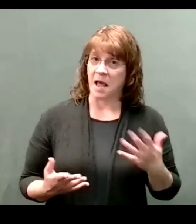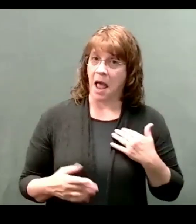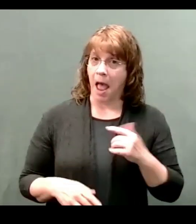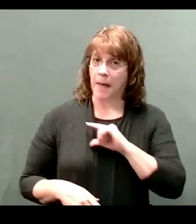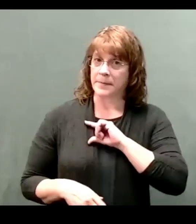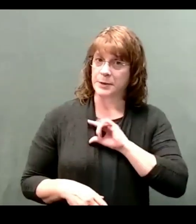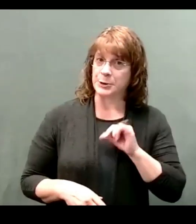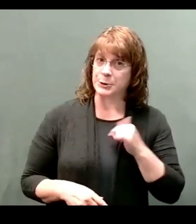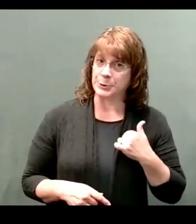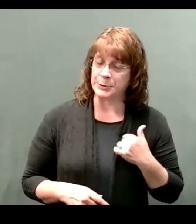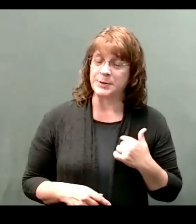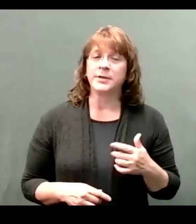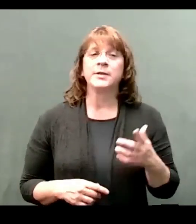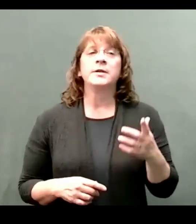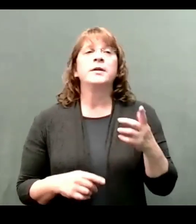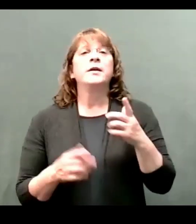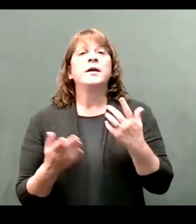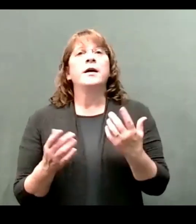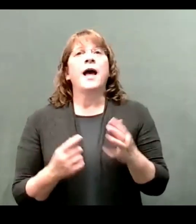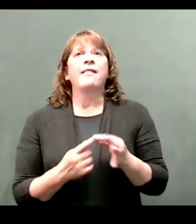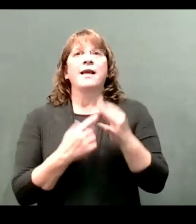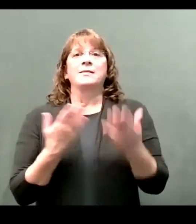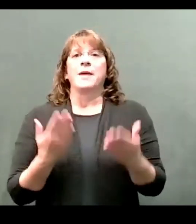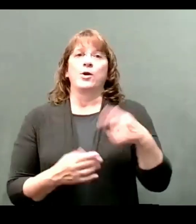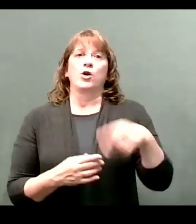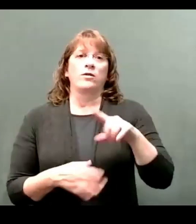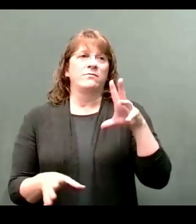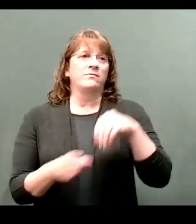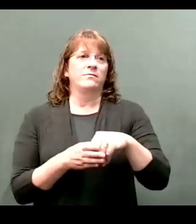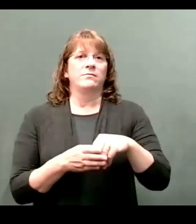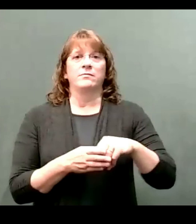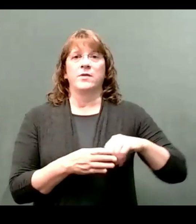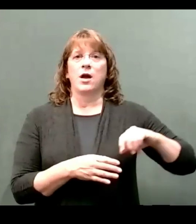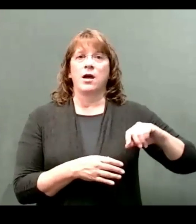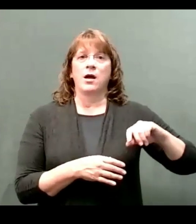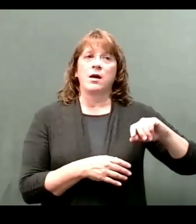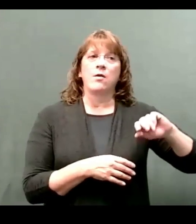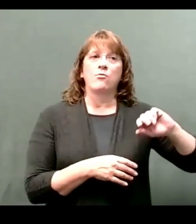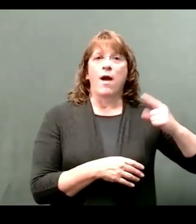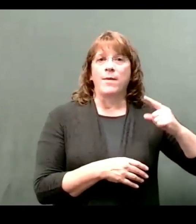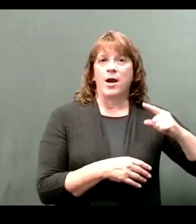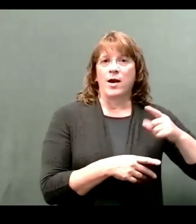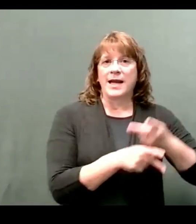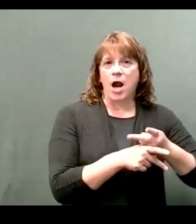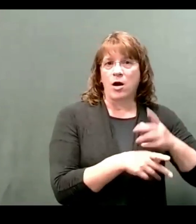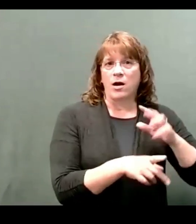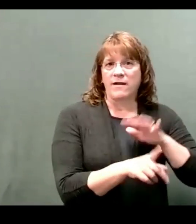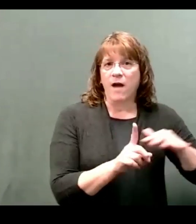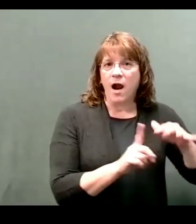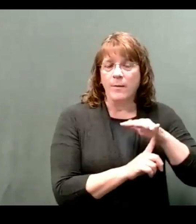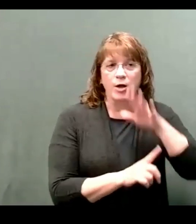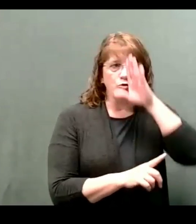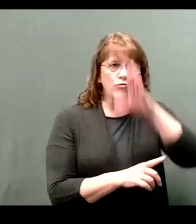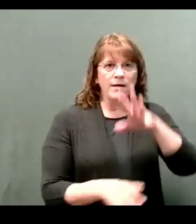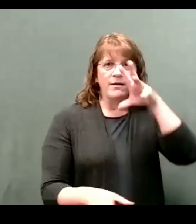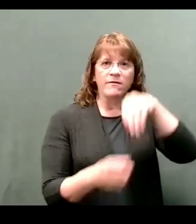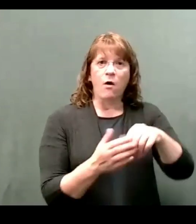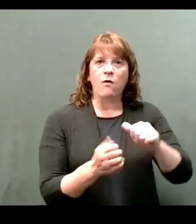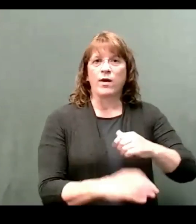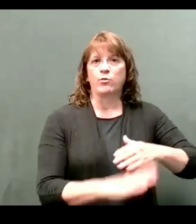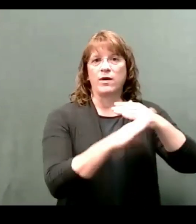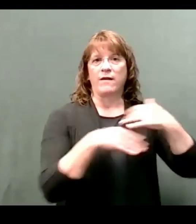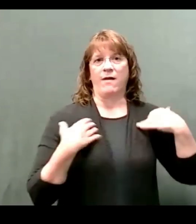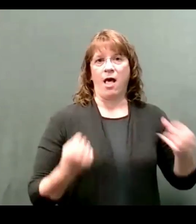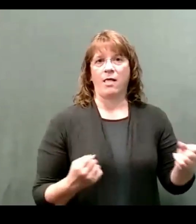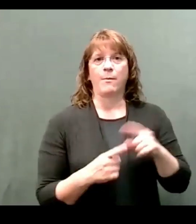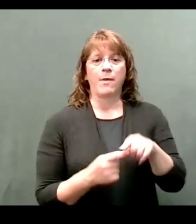plead guilty to that too, unless maybe you're in like a primary care environment or really directly involved with preventative health.